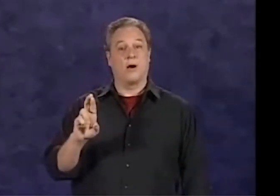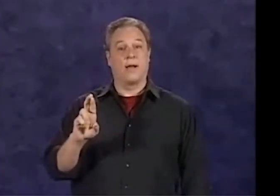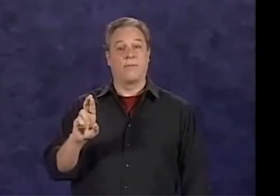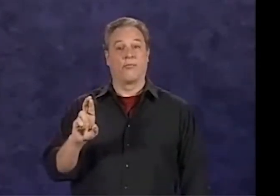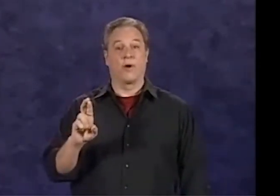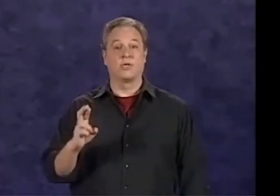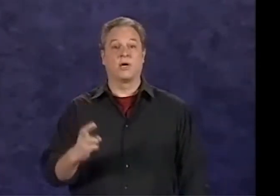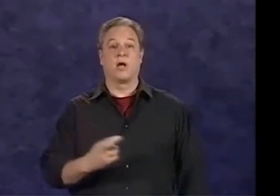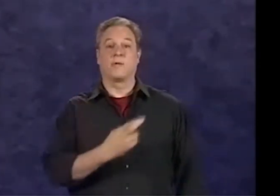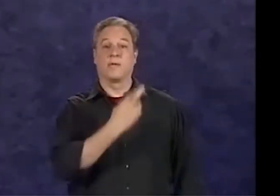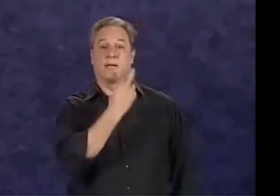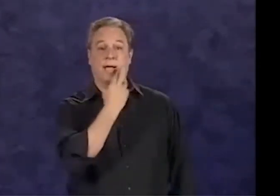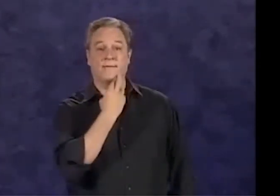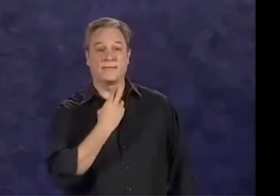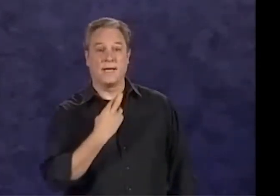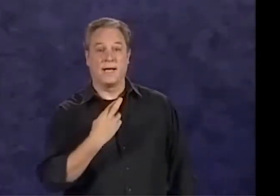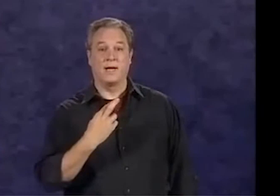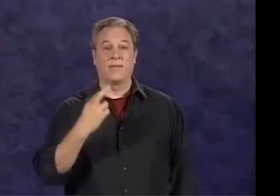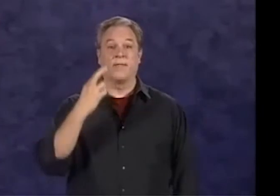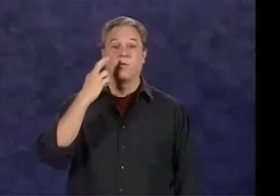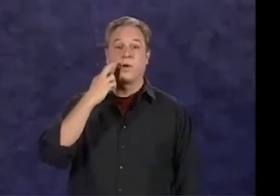along the left side, then the right side of your mouth.